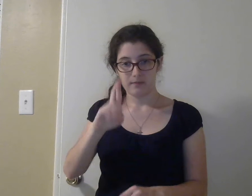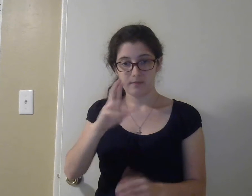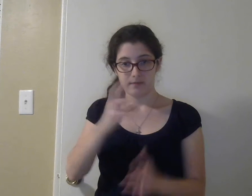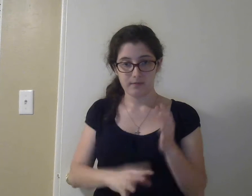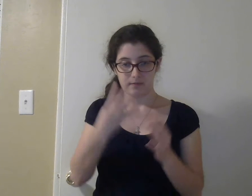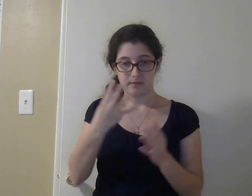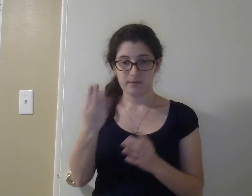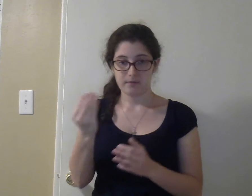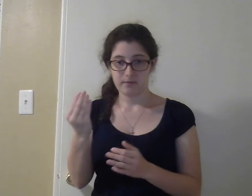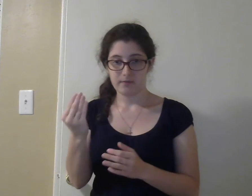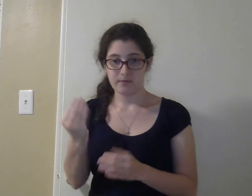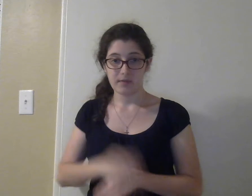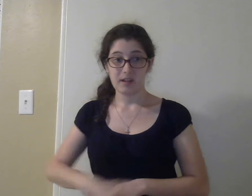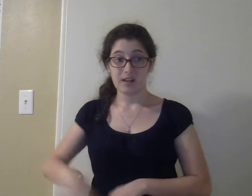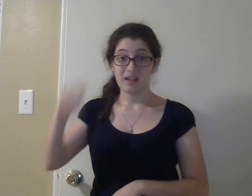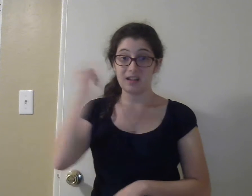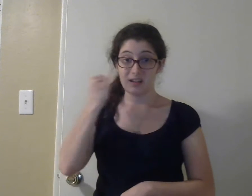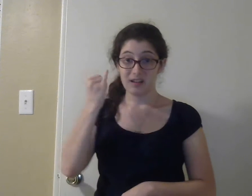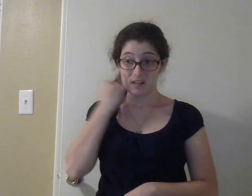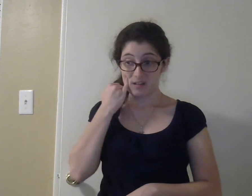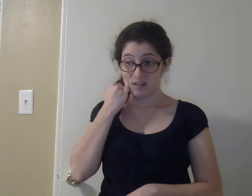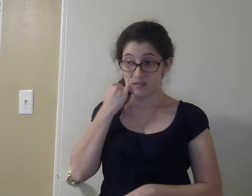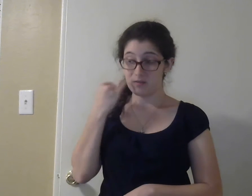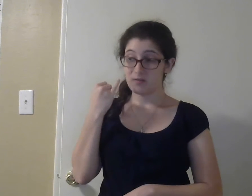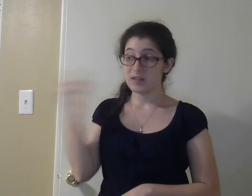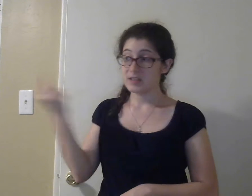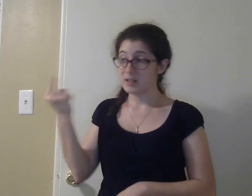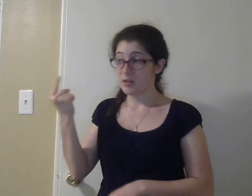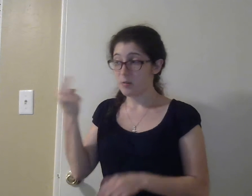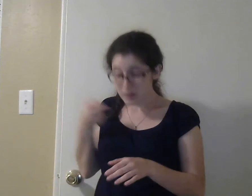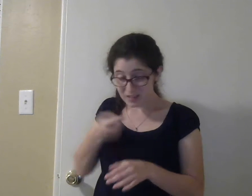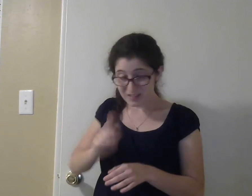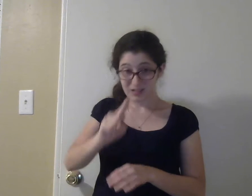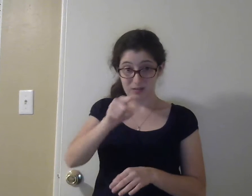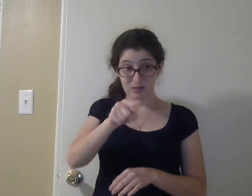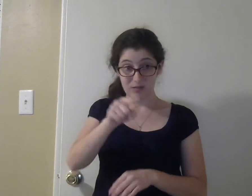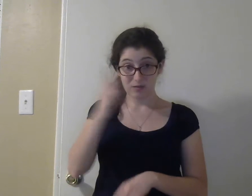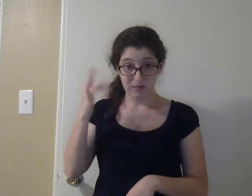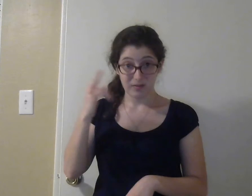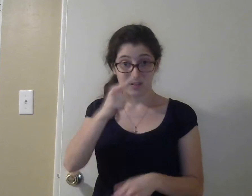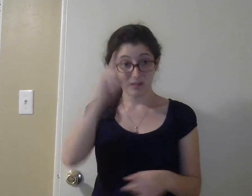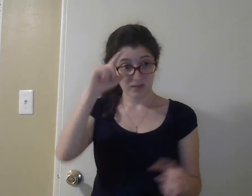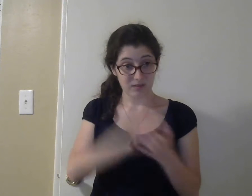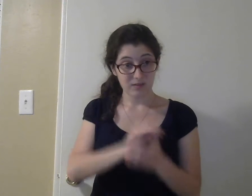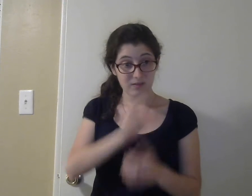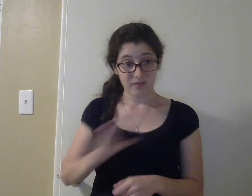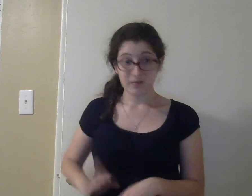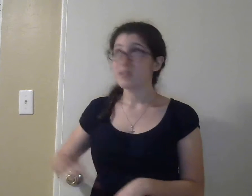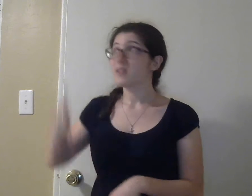of Christ, you are blessed because the Spirit of glory and of